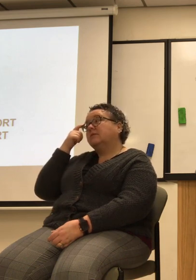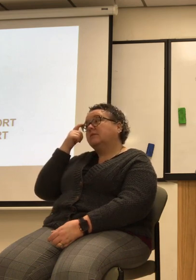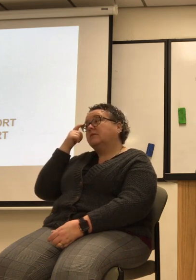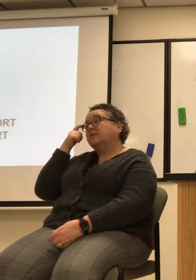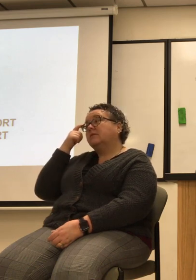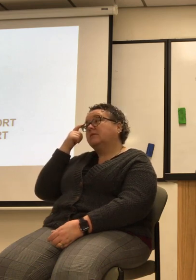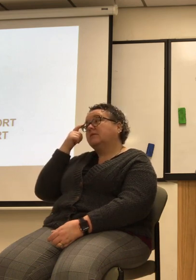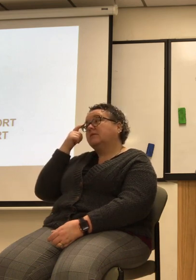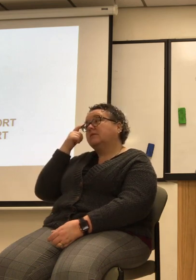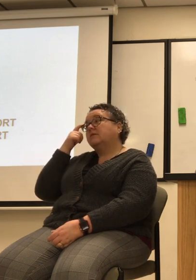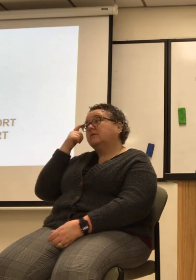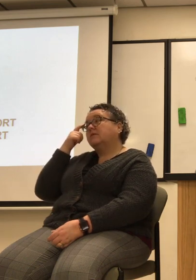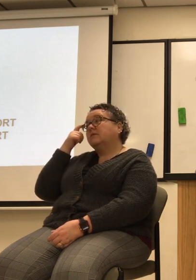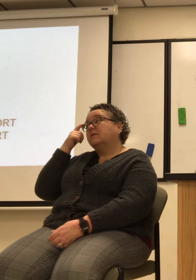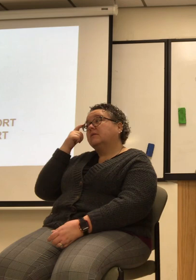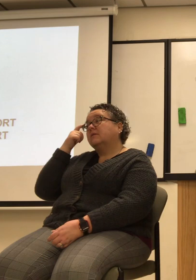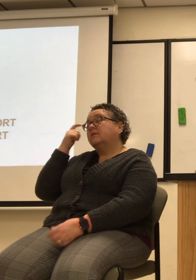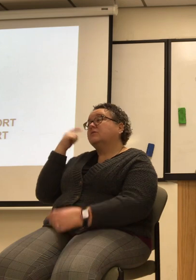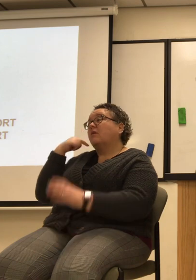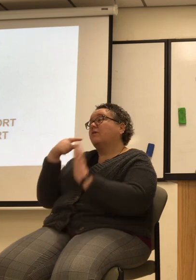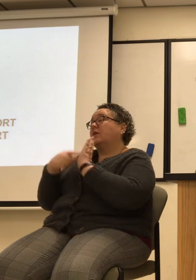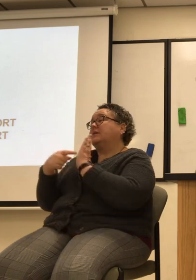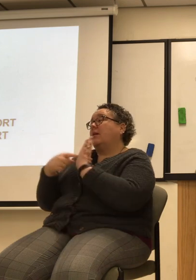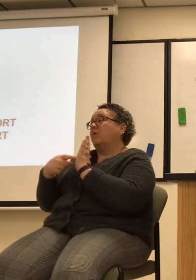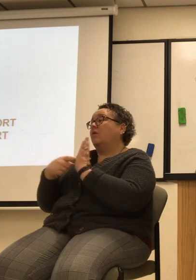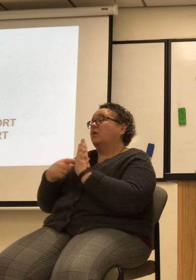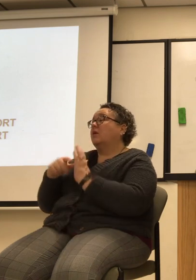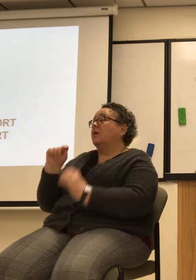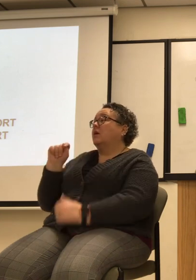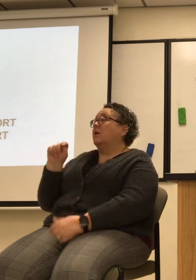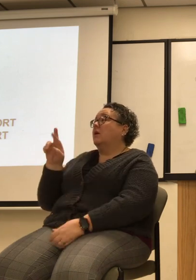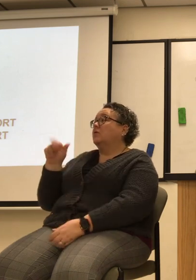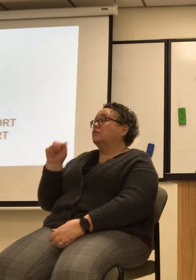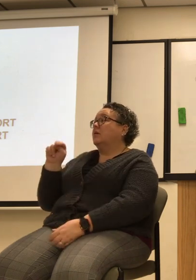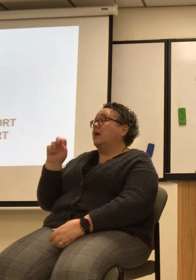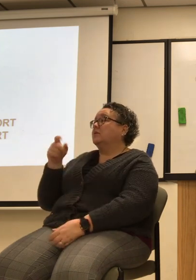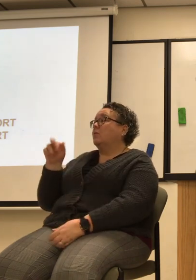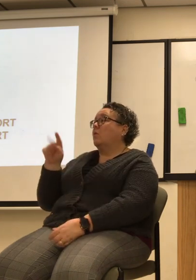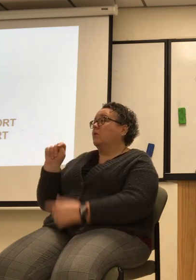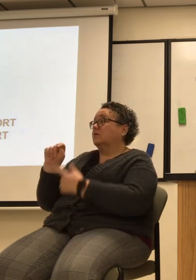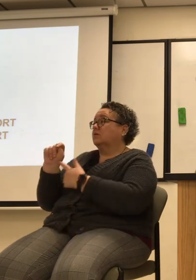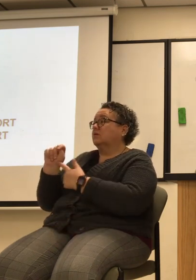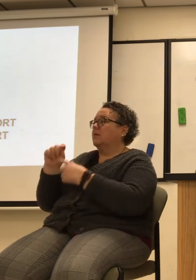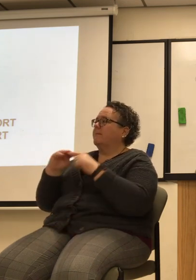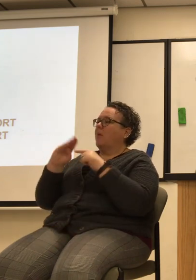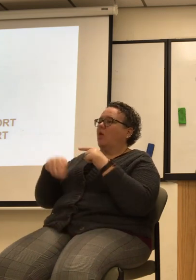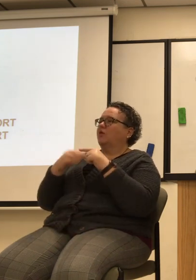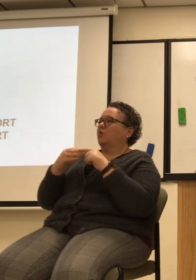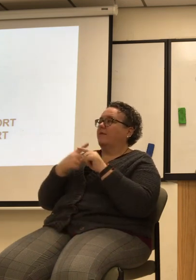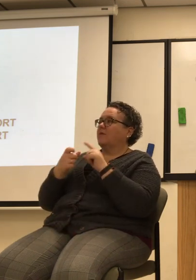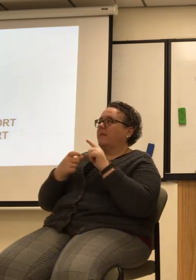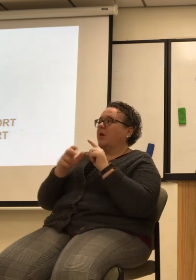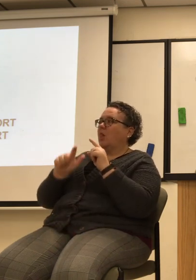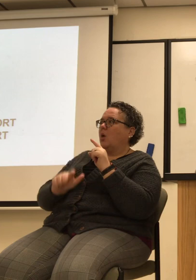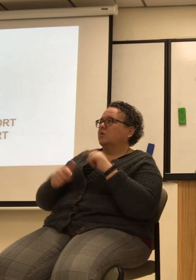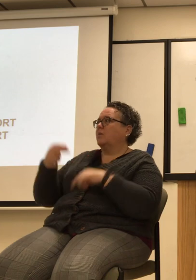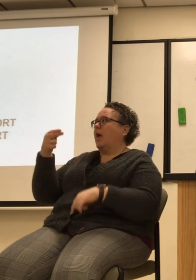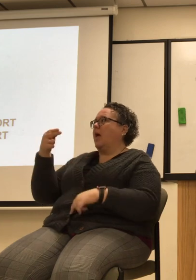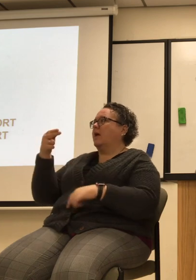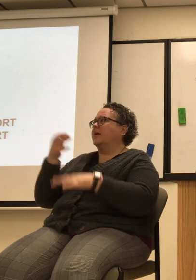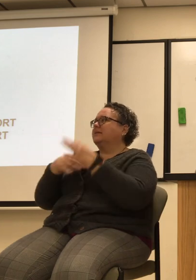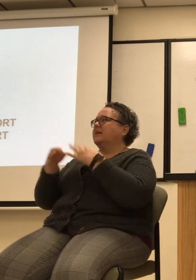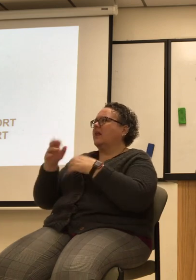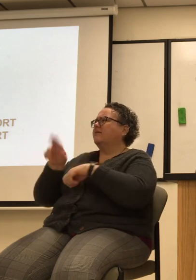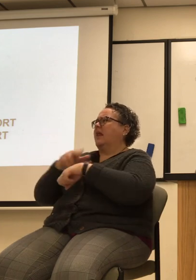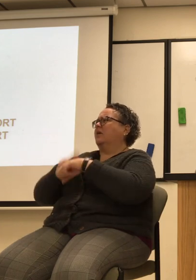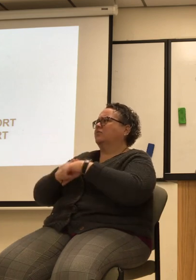So it's like, this is when the transport, the molecule goes from low to high instead of the natural